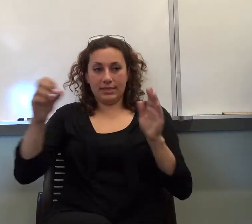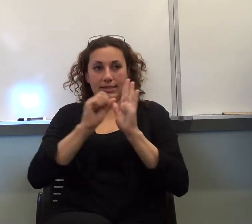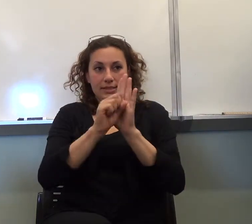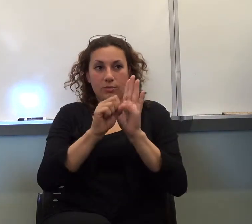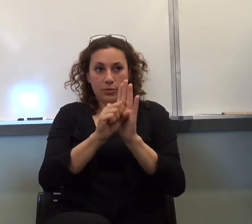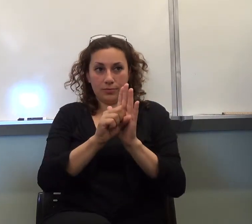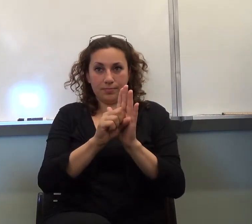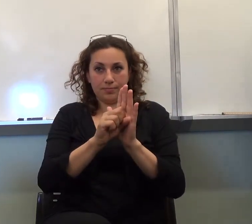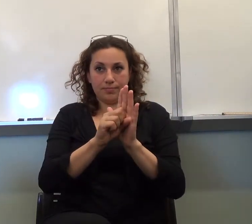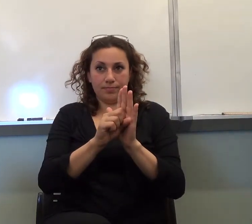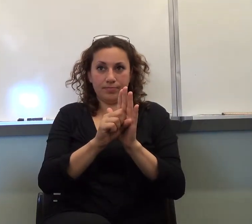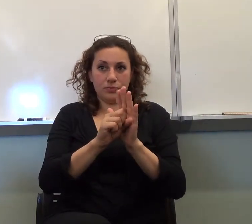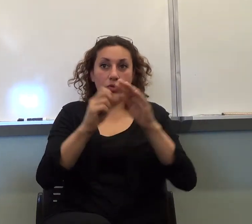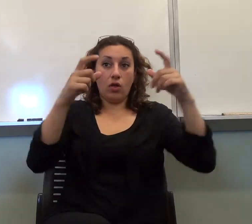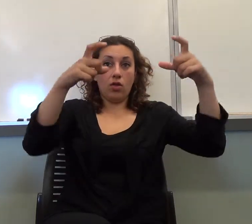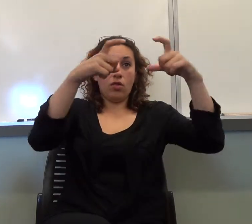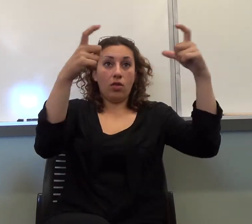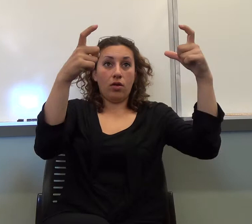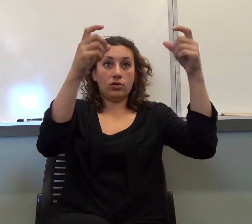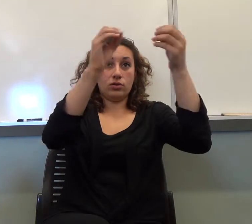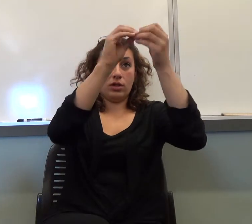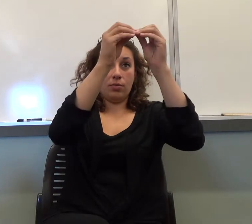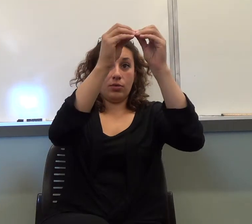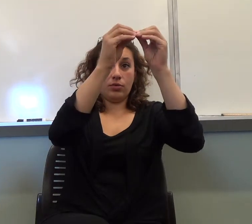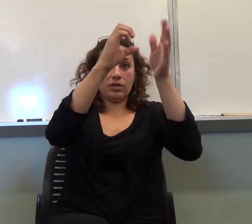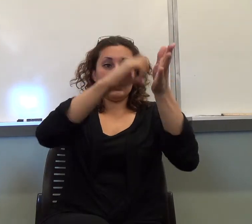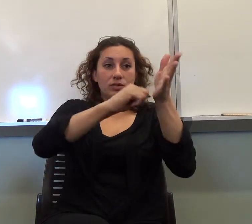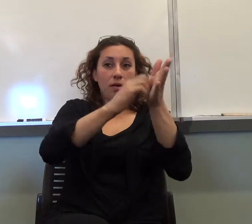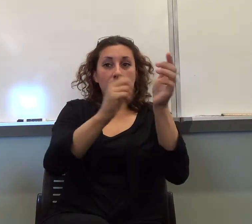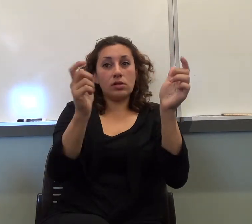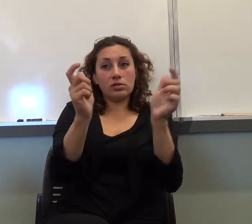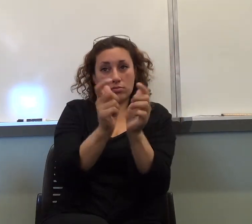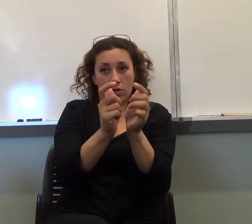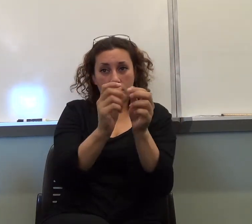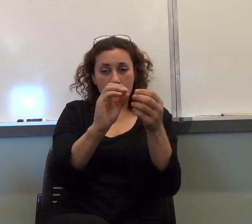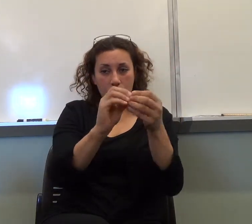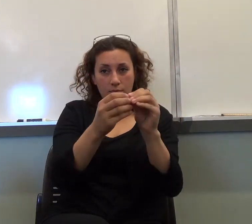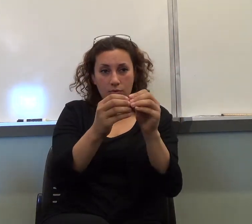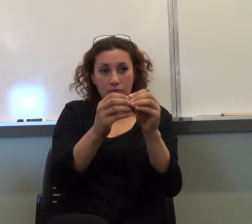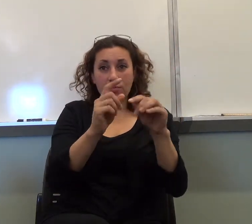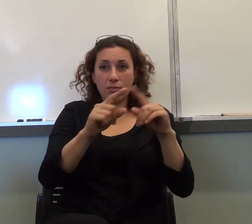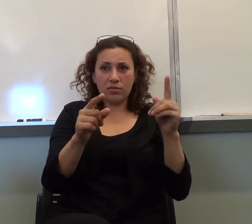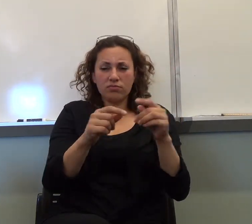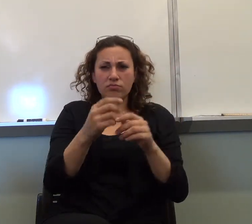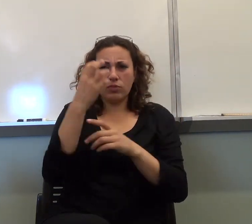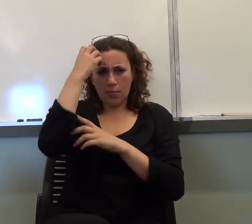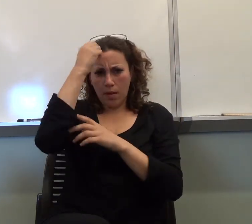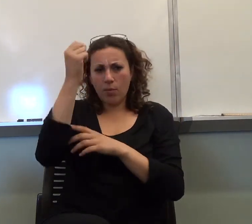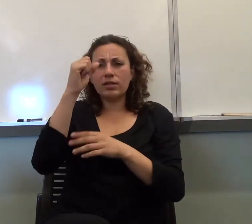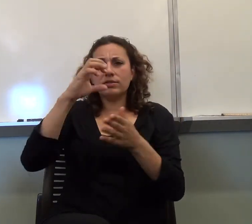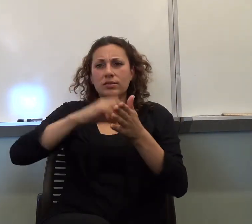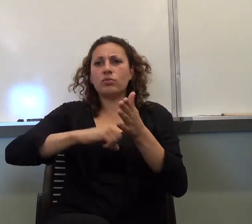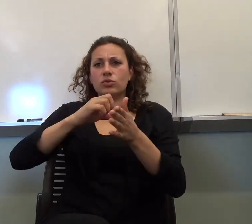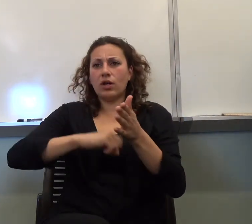from larger and attach the sign of multiple larger. But, we have memorized subtraction tables. So